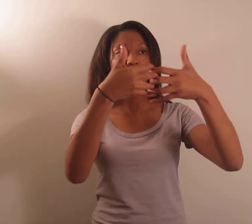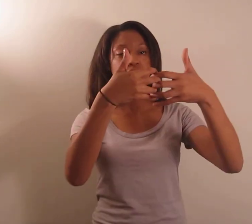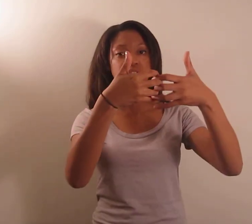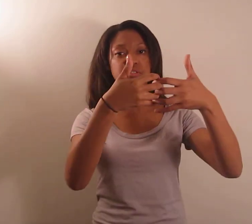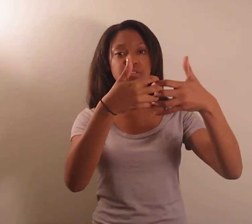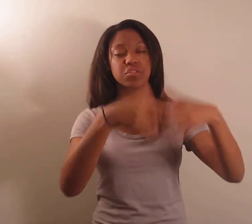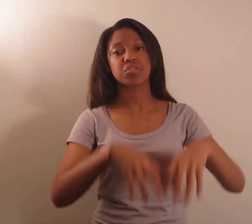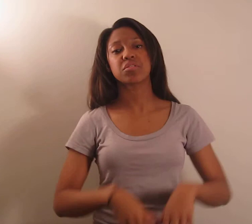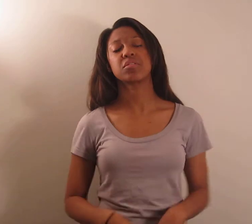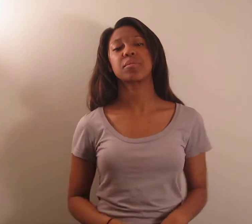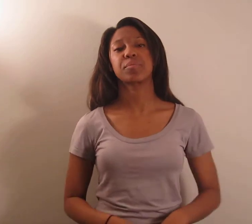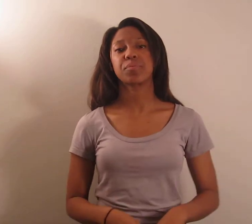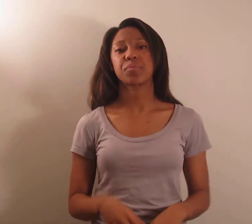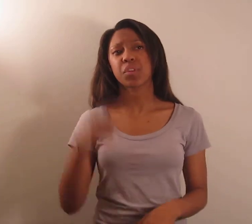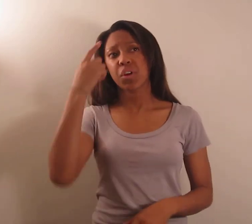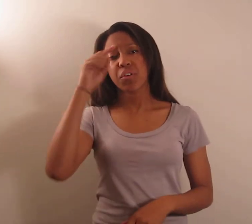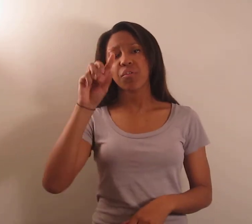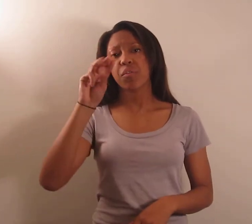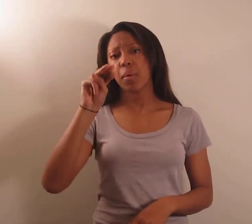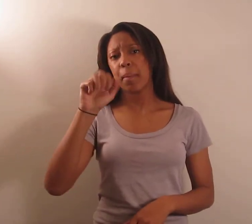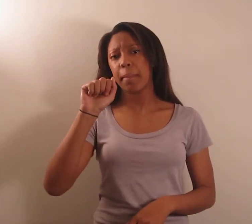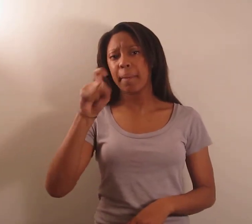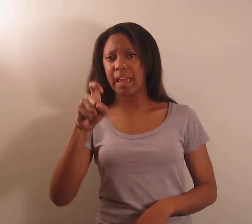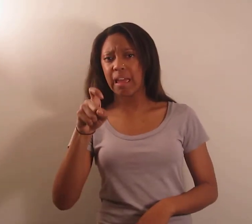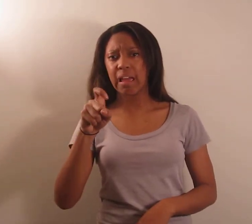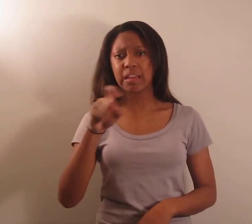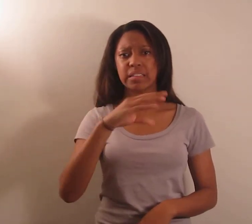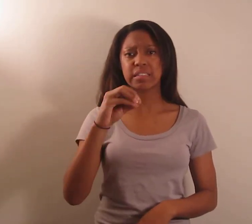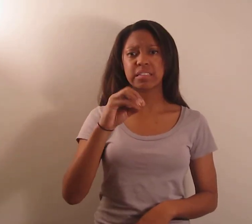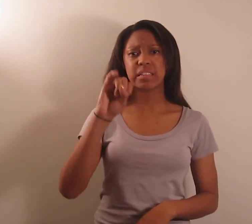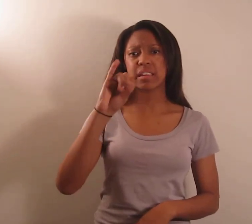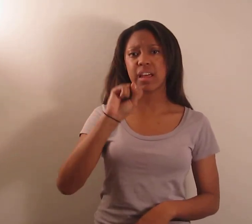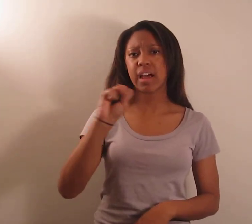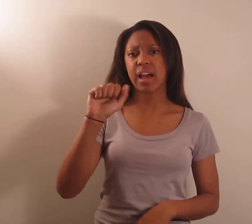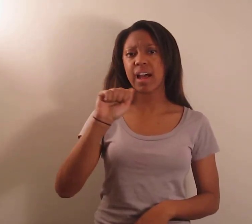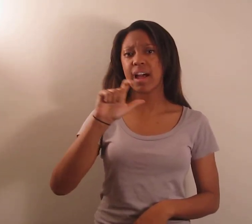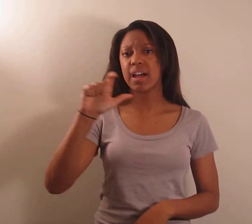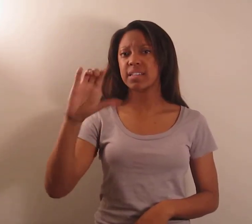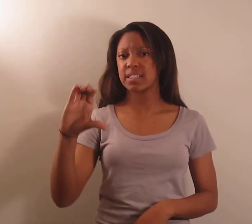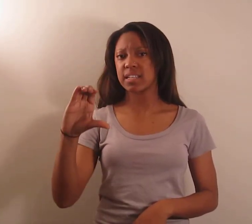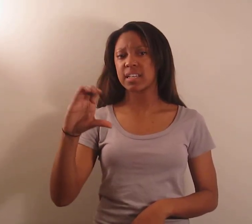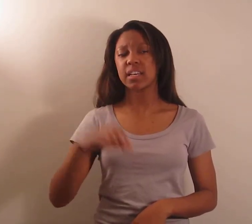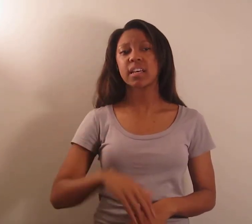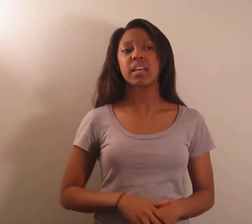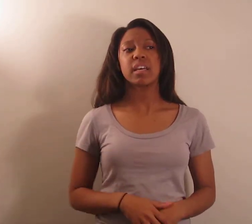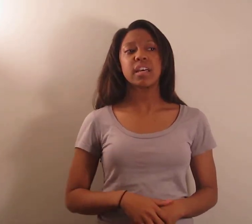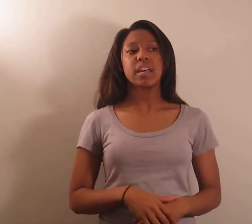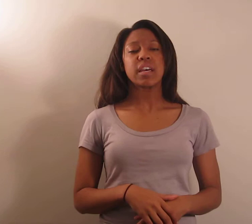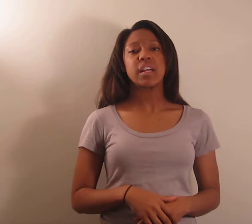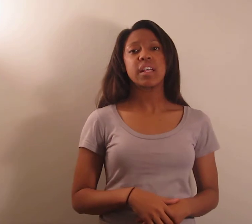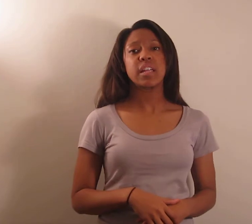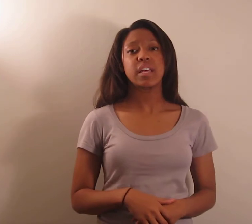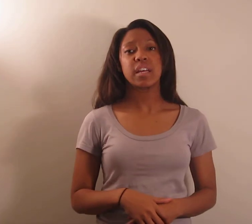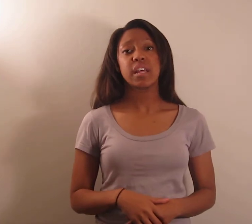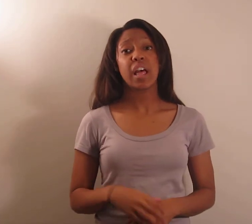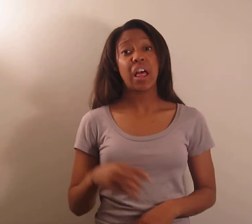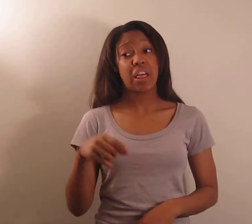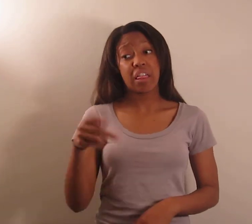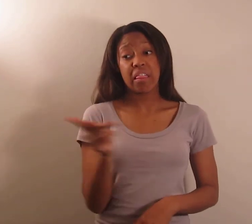For Max and Isaac, there was this constant awareness that they were as successful and as rich as they were one bad